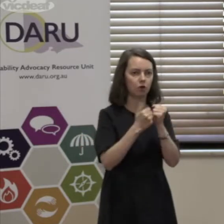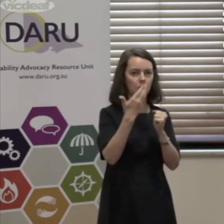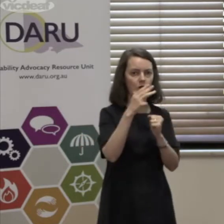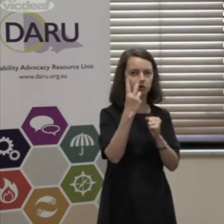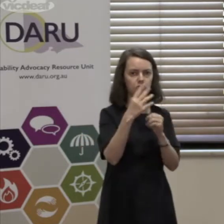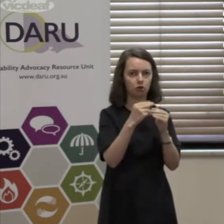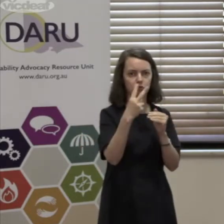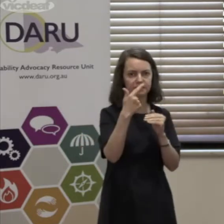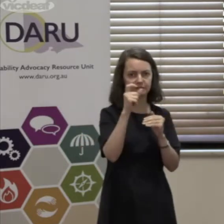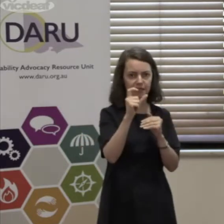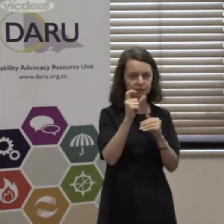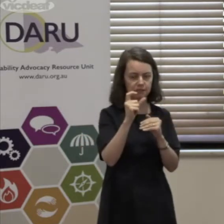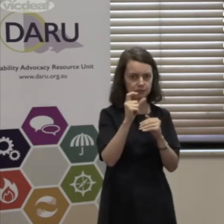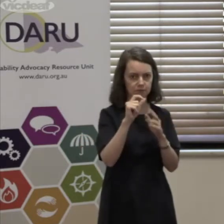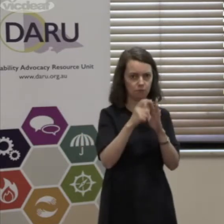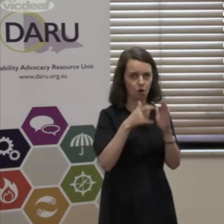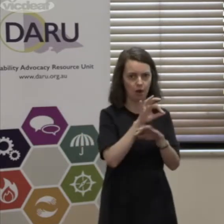$92.27.